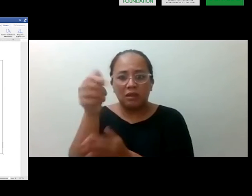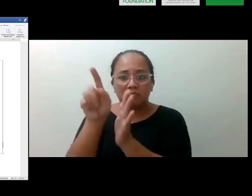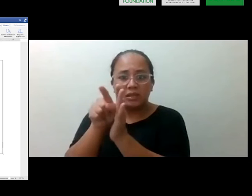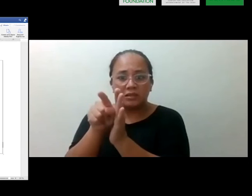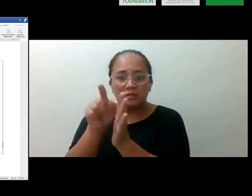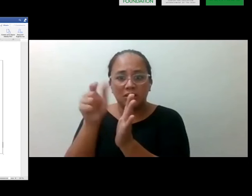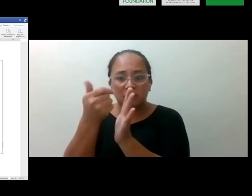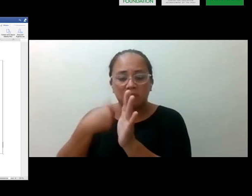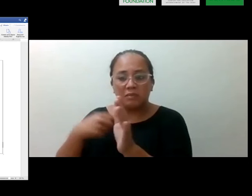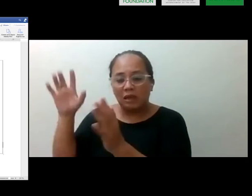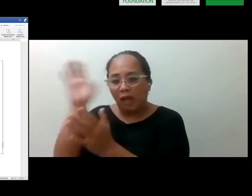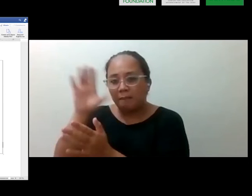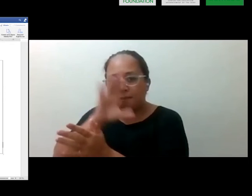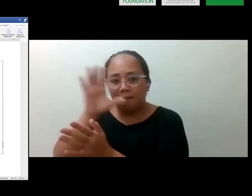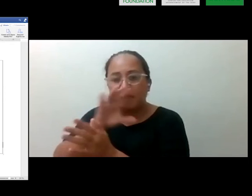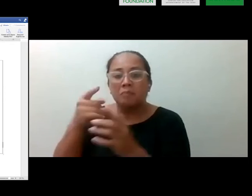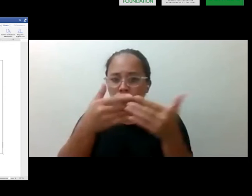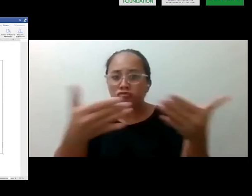the version here.